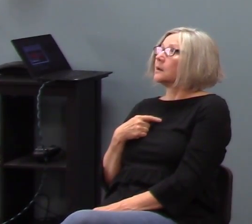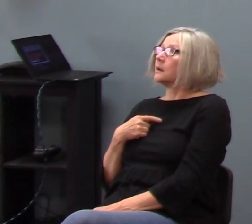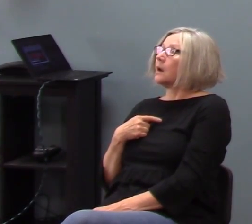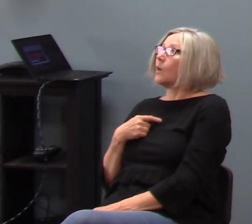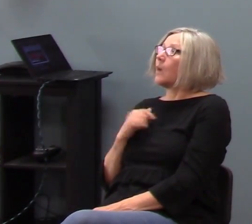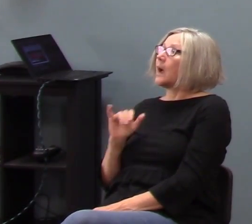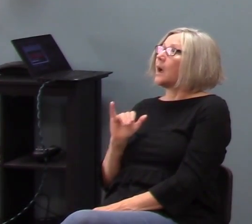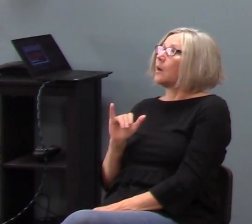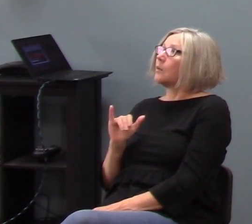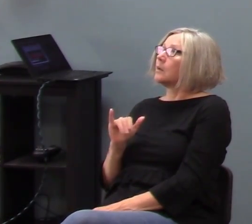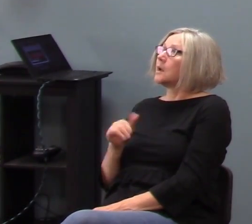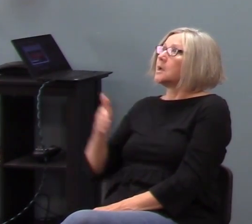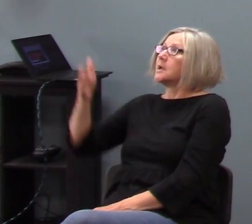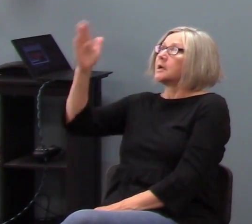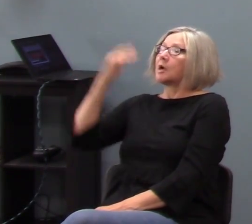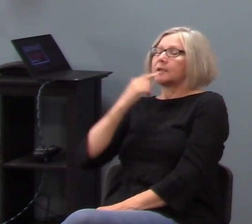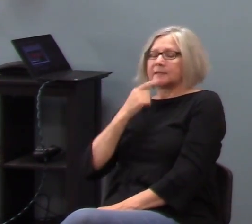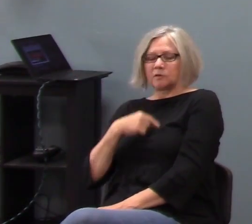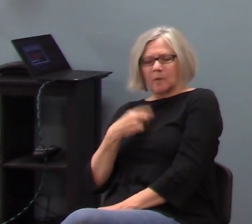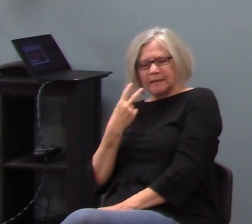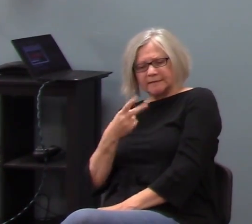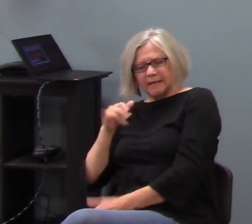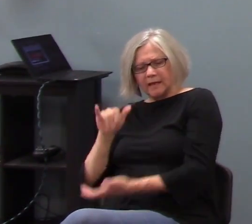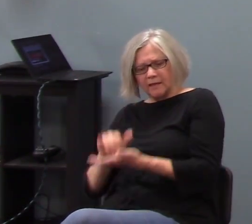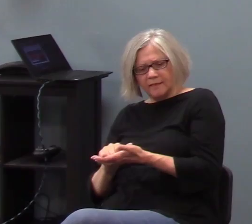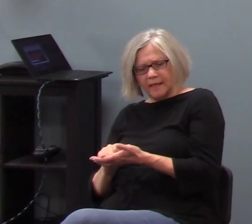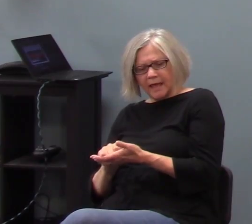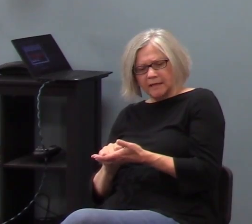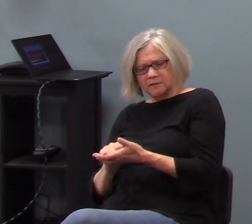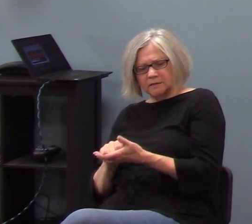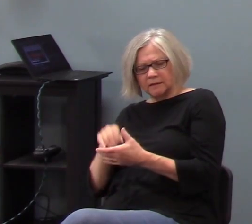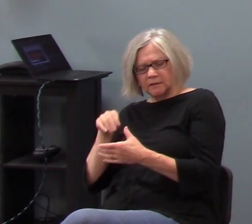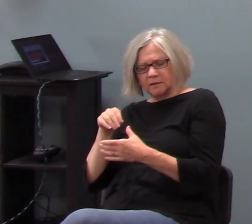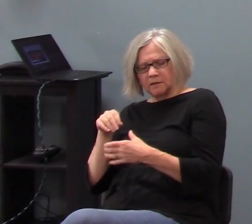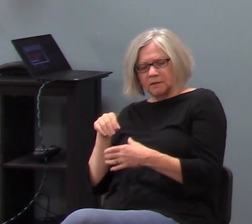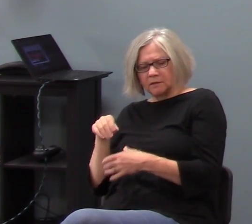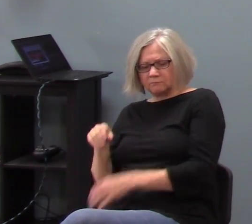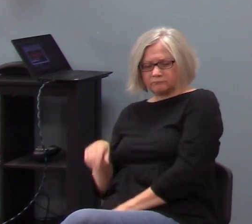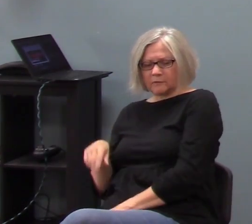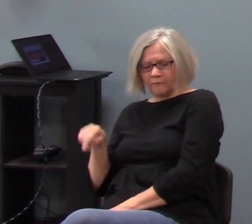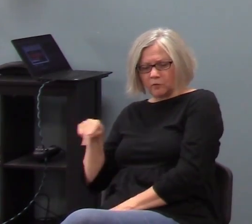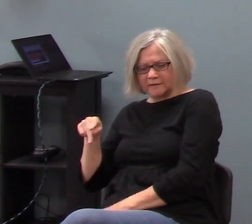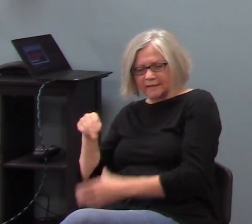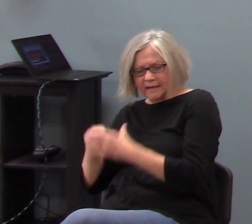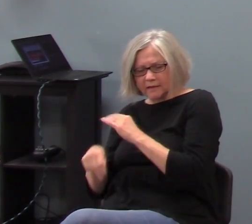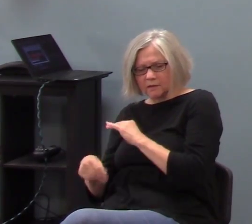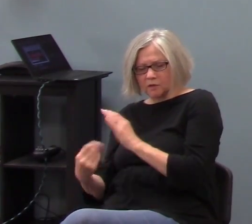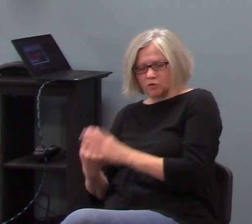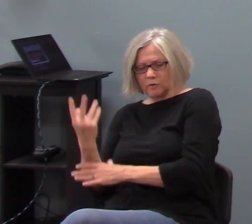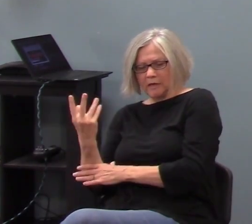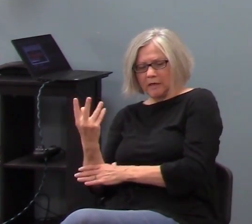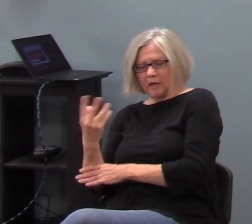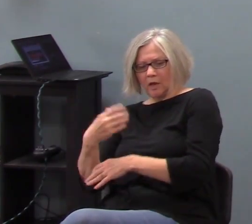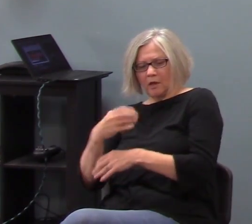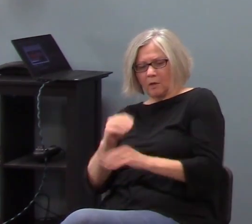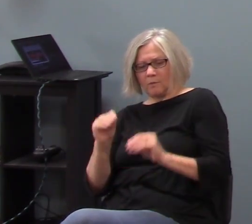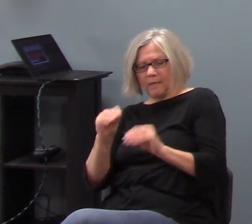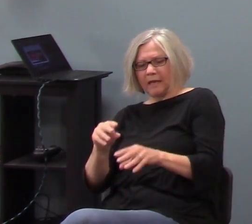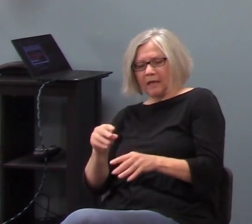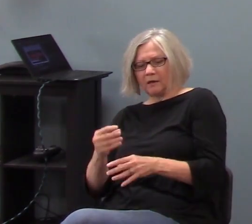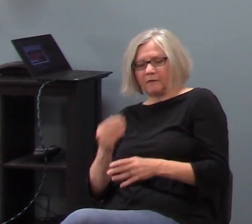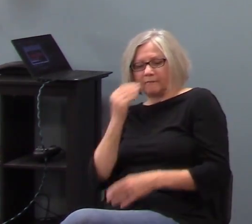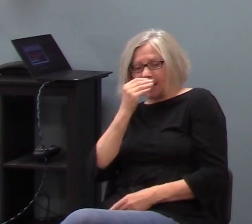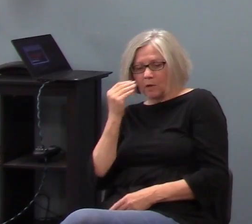flower. Maybe I'll put it in a tree. That's cool. And I've got this chimp is pretty cool. Maybe I'm going to change a couple things and make it into a